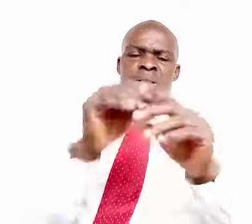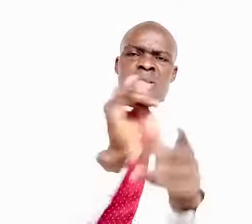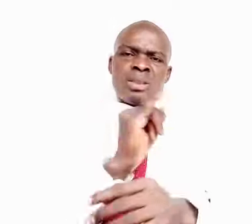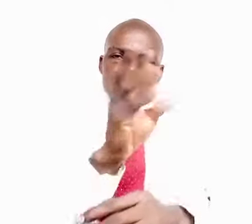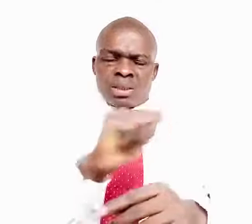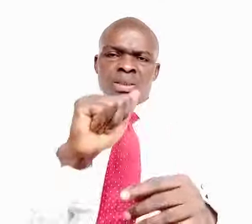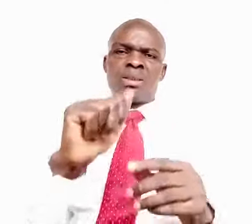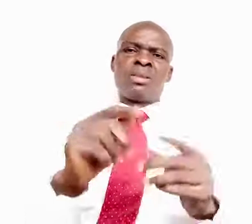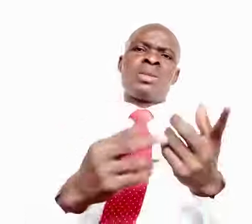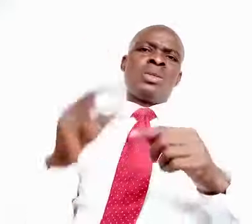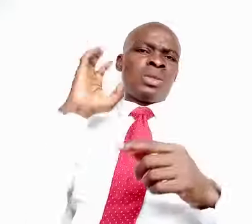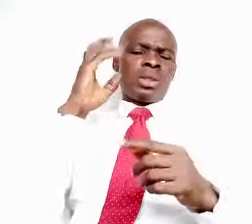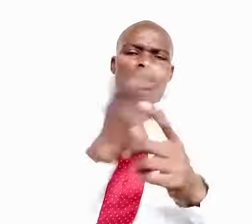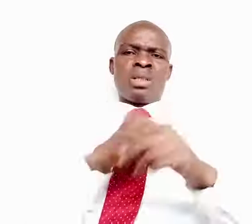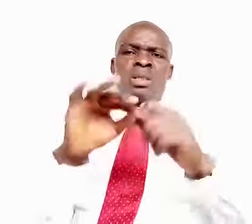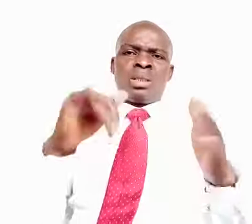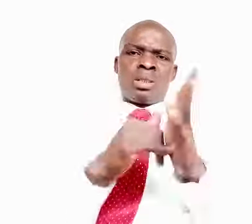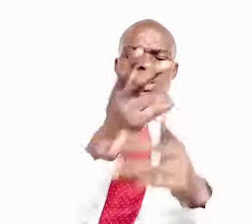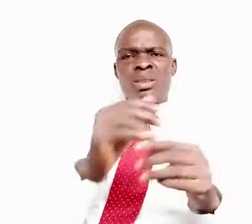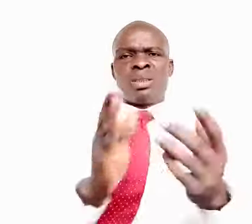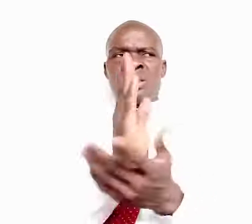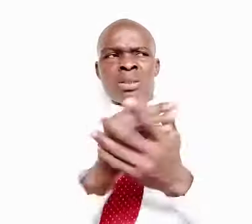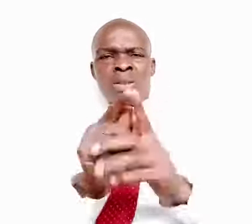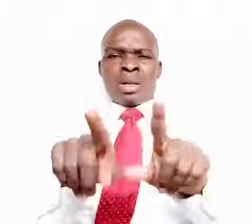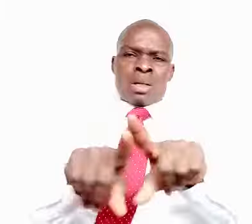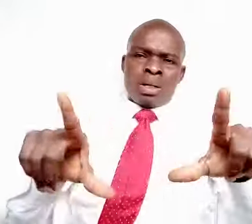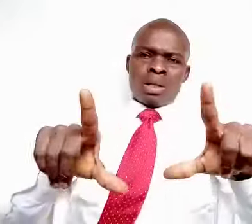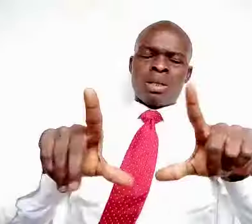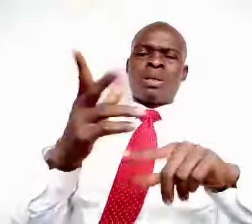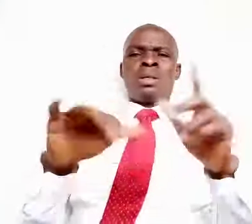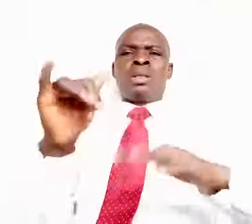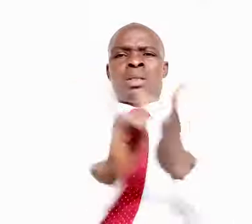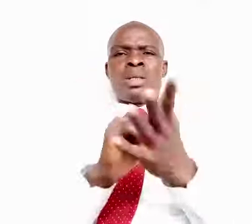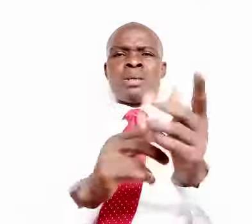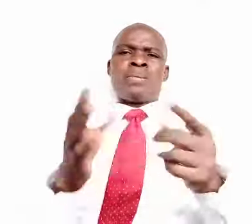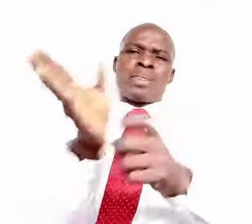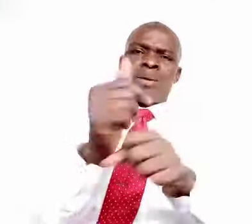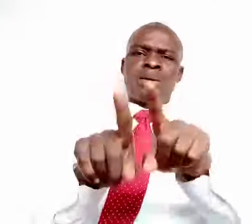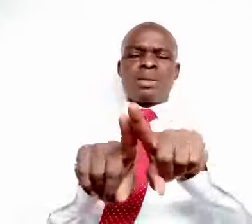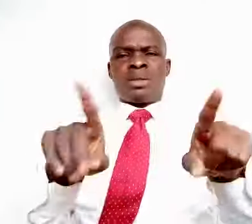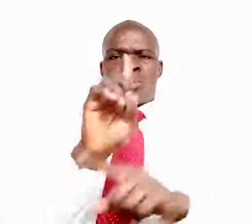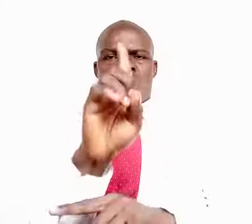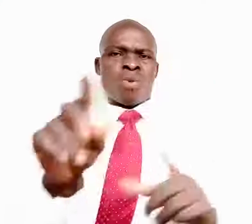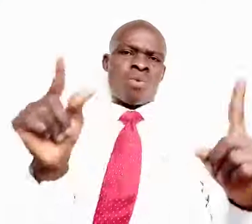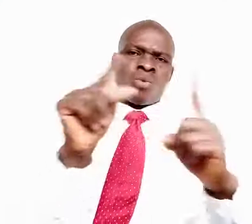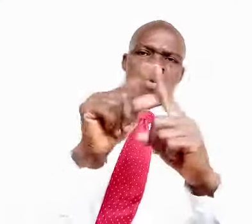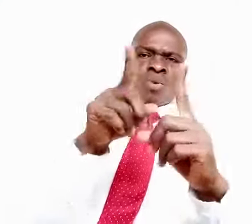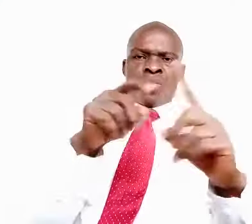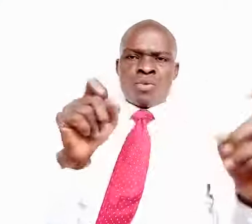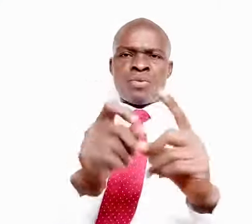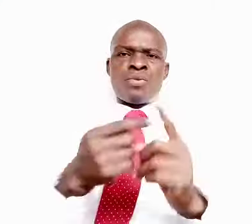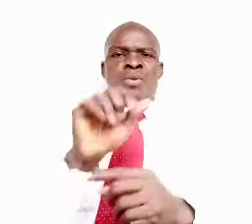of sound in a specified language that distinguishes one word from another.